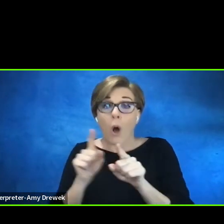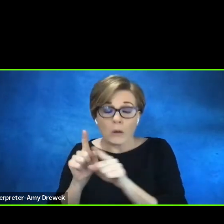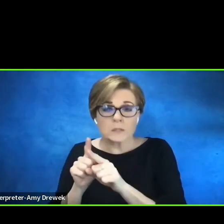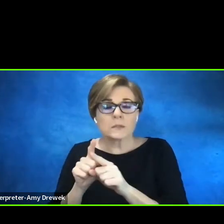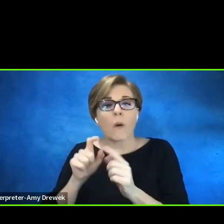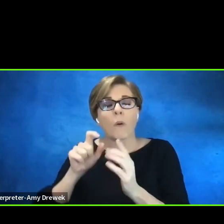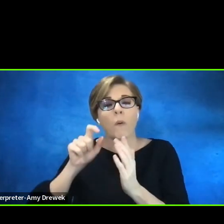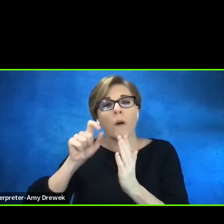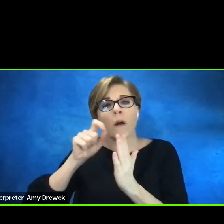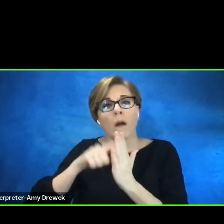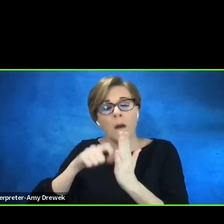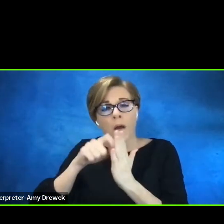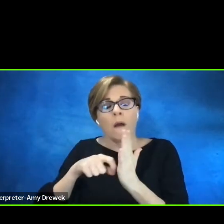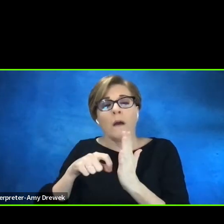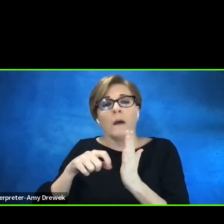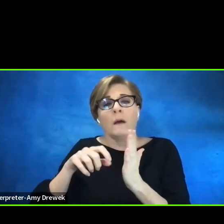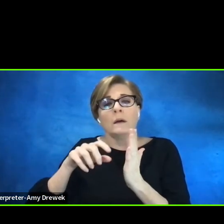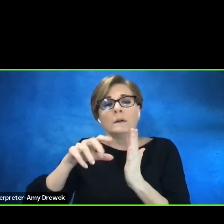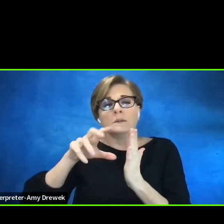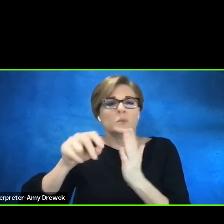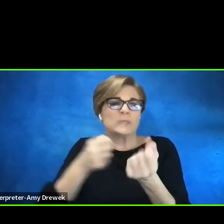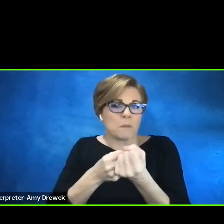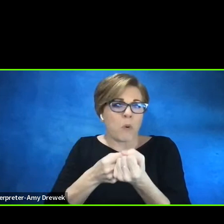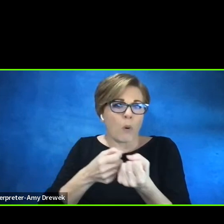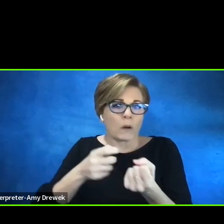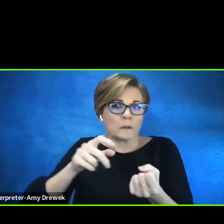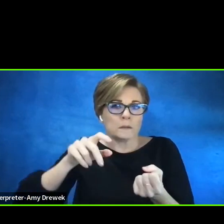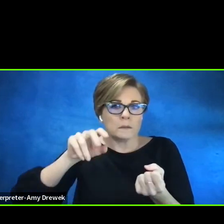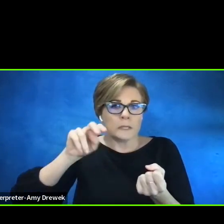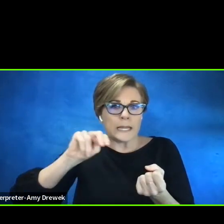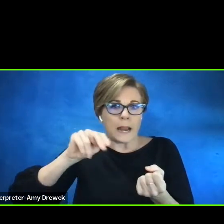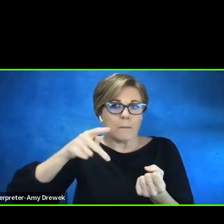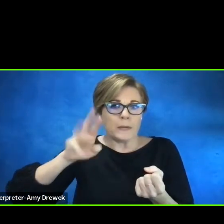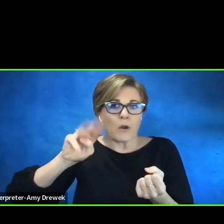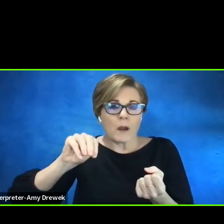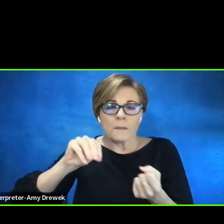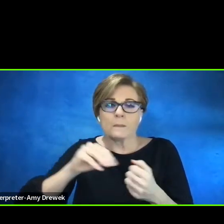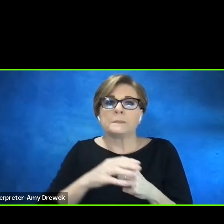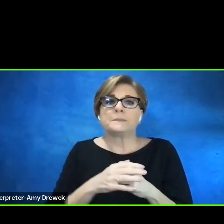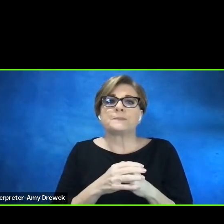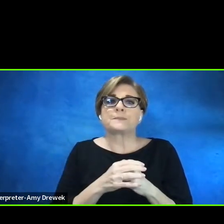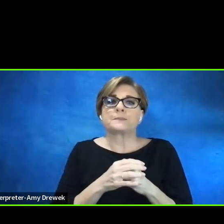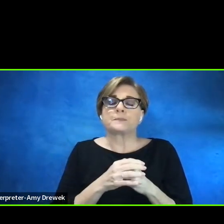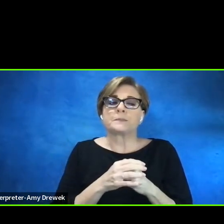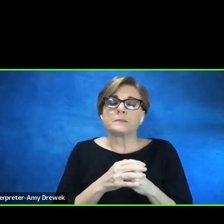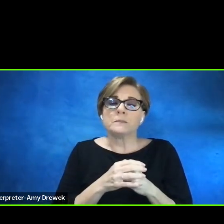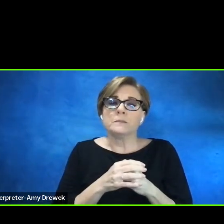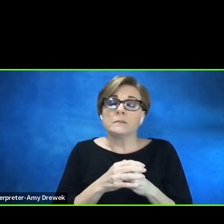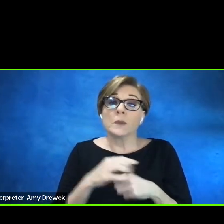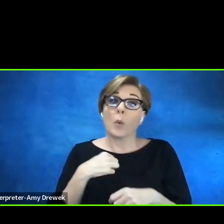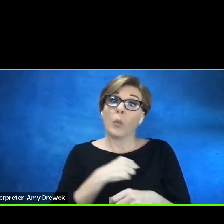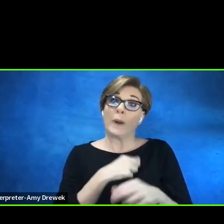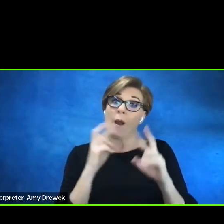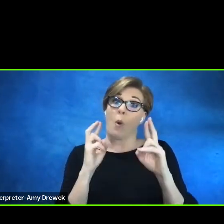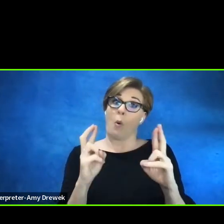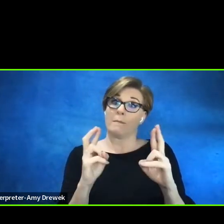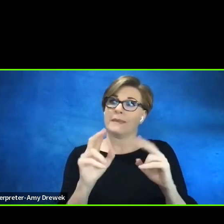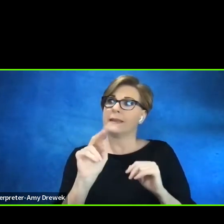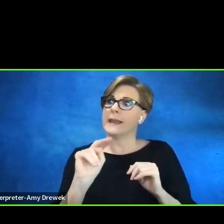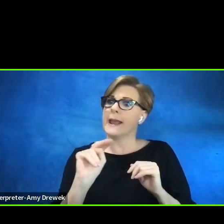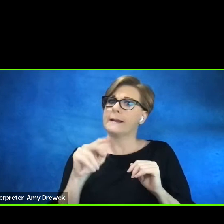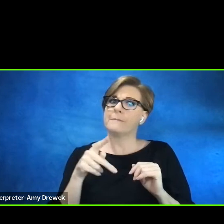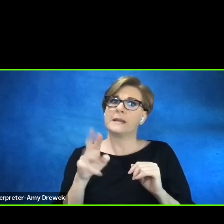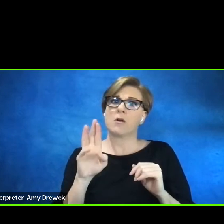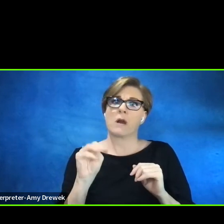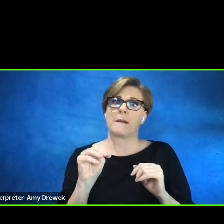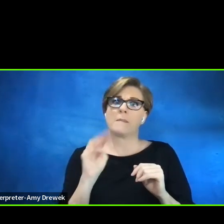this to support the NPRM as well. Our hope is to have an NPRM out to OMB